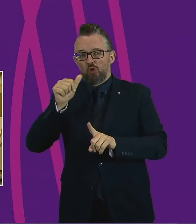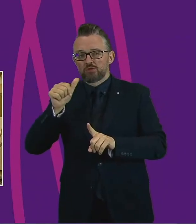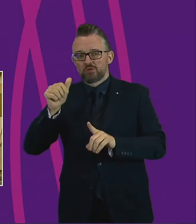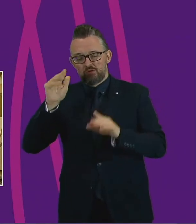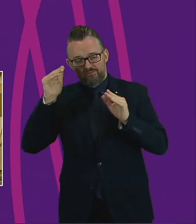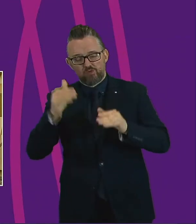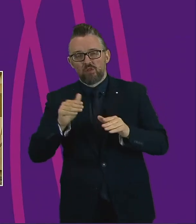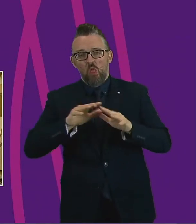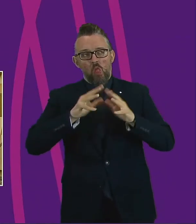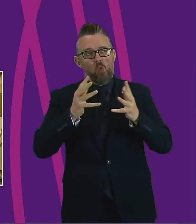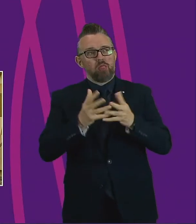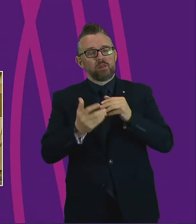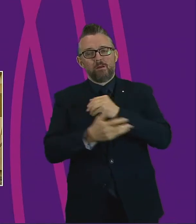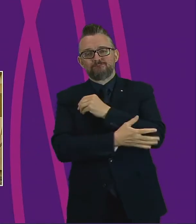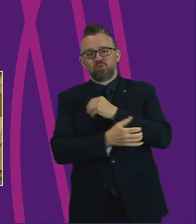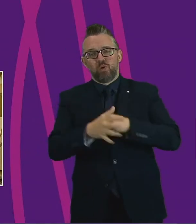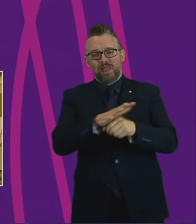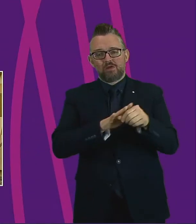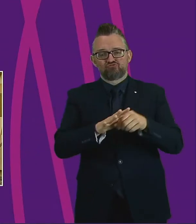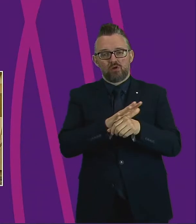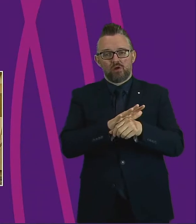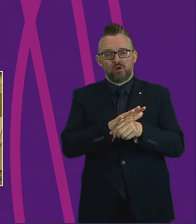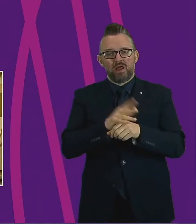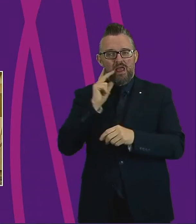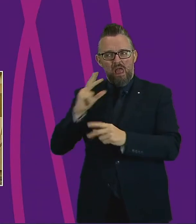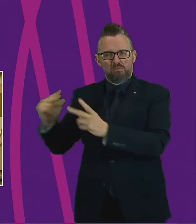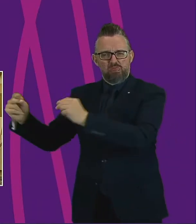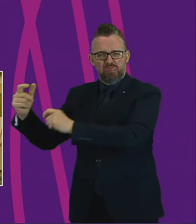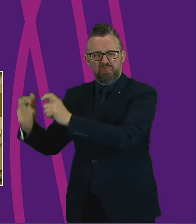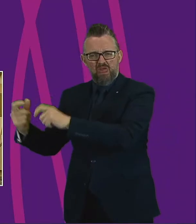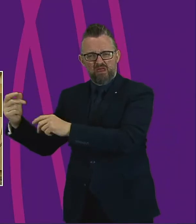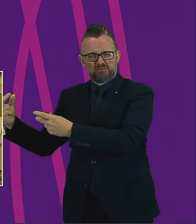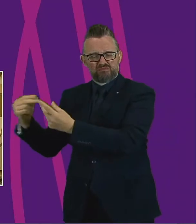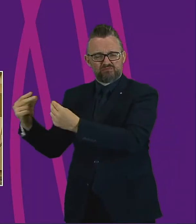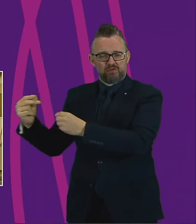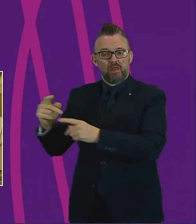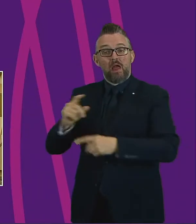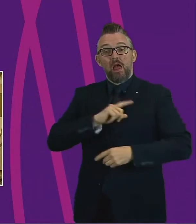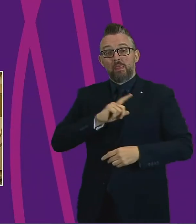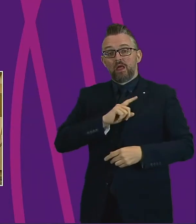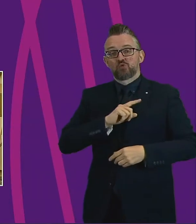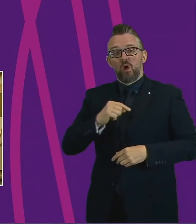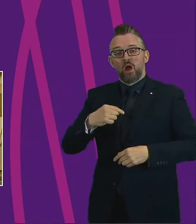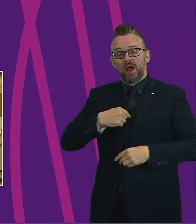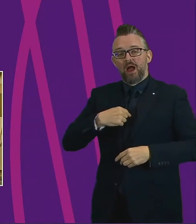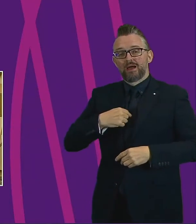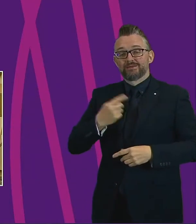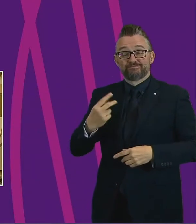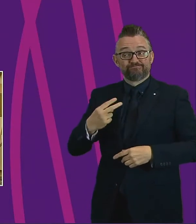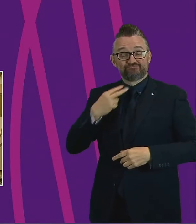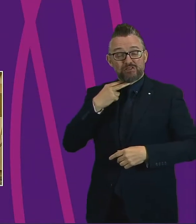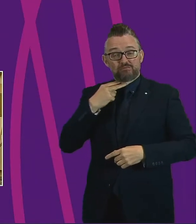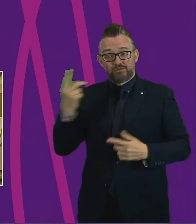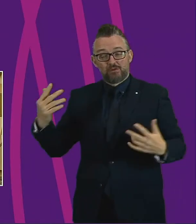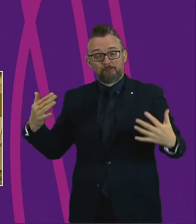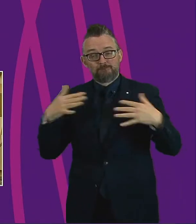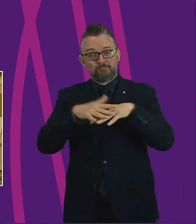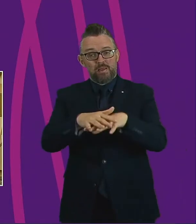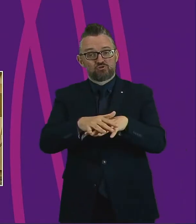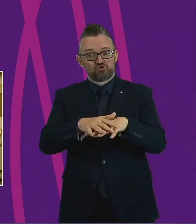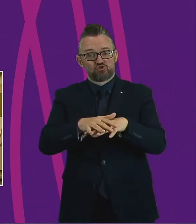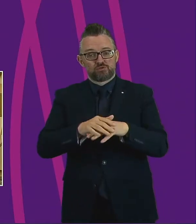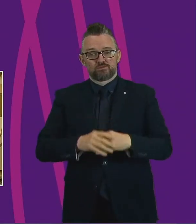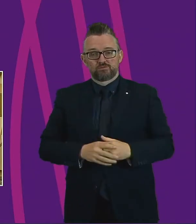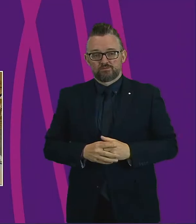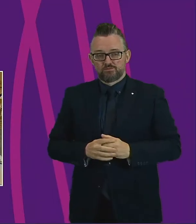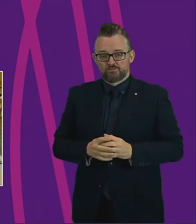most vulnerable communities at a time of global crisis. And that's why I think it is a regrettable move in the context in which it was